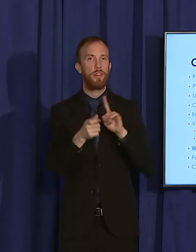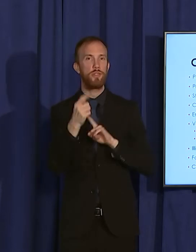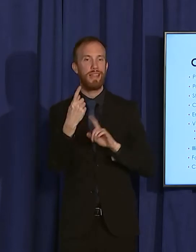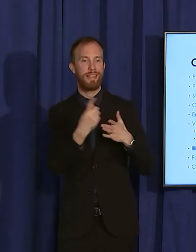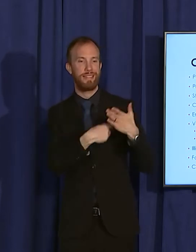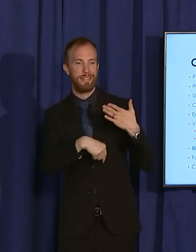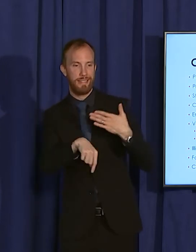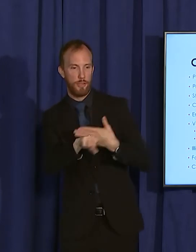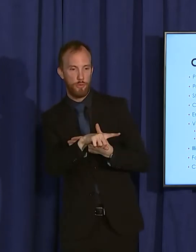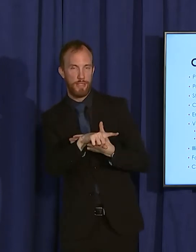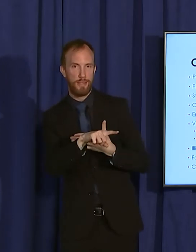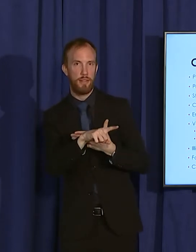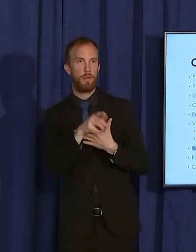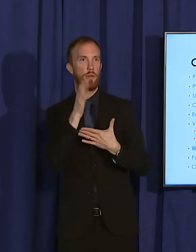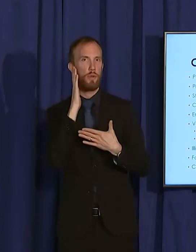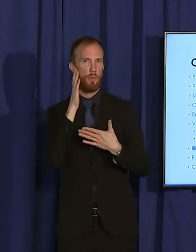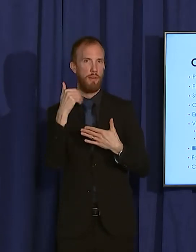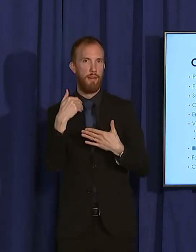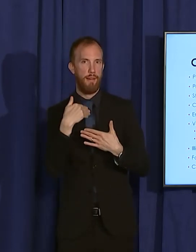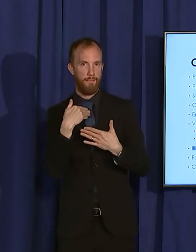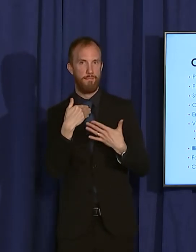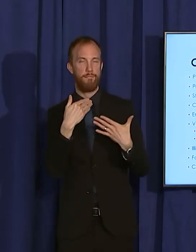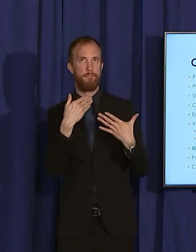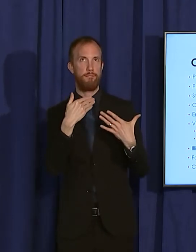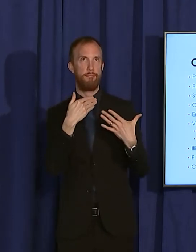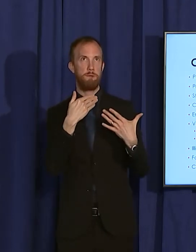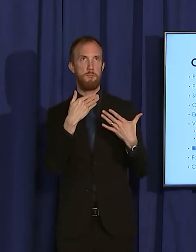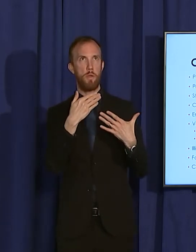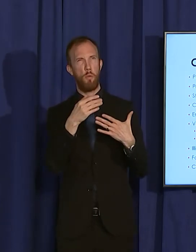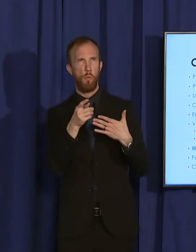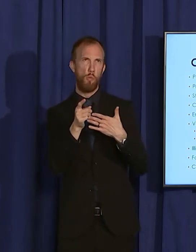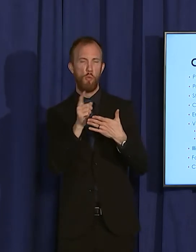1 week of walk-in J&J appointments. So that will be starting on